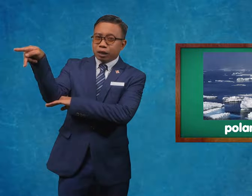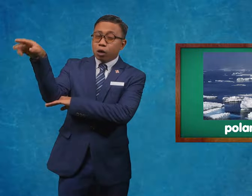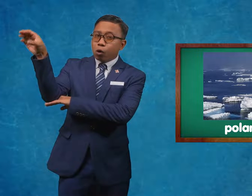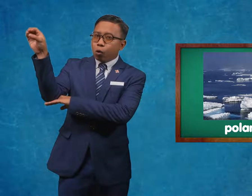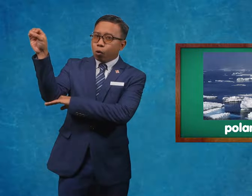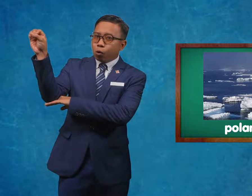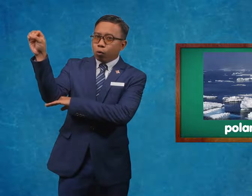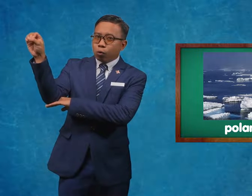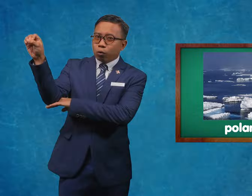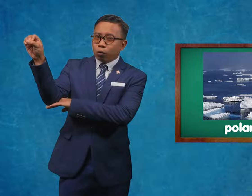O